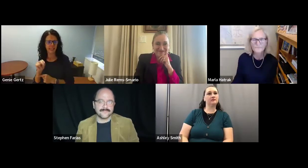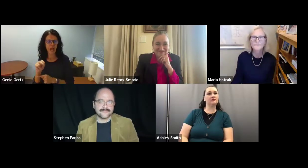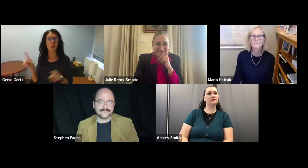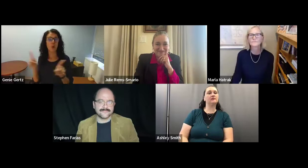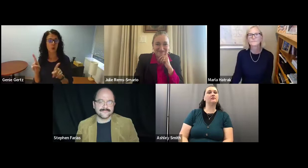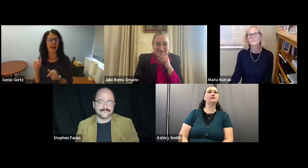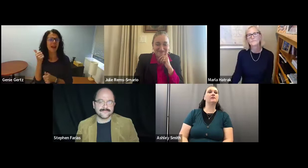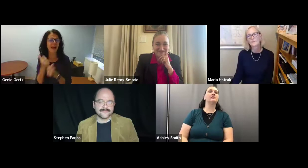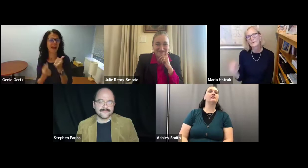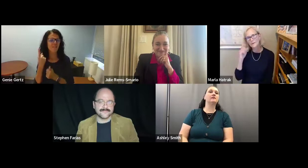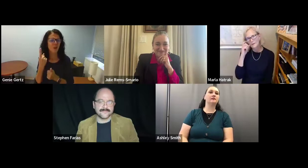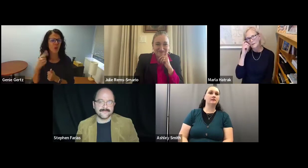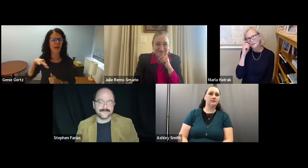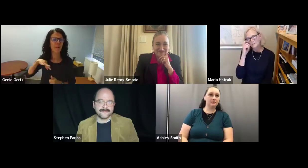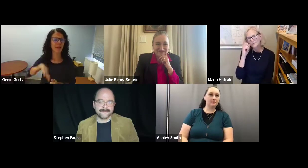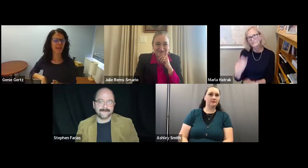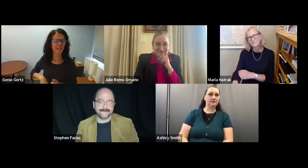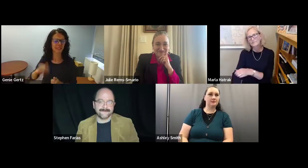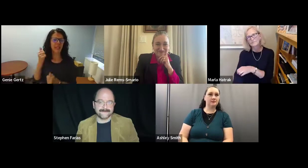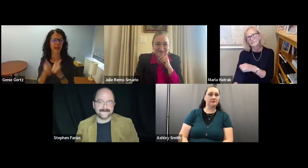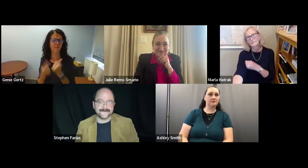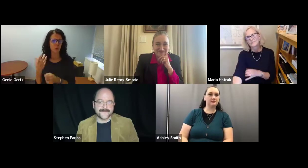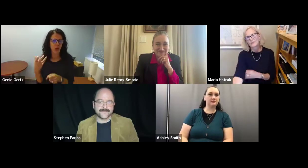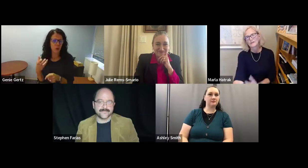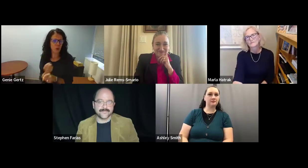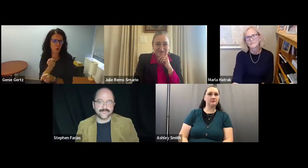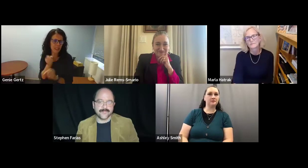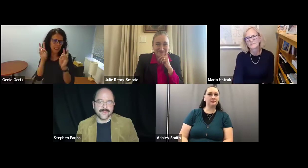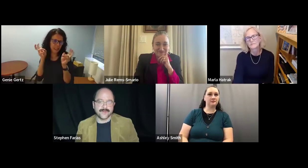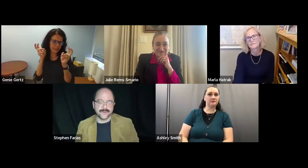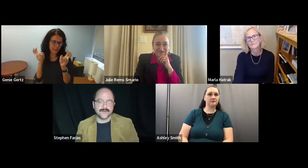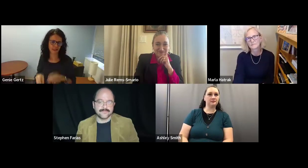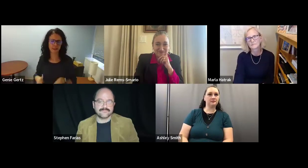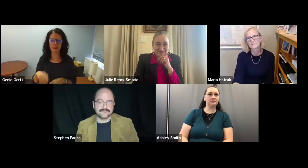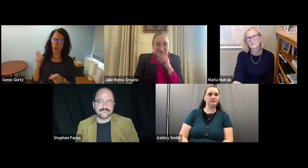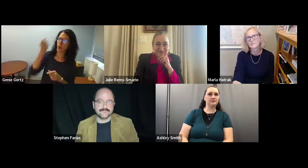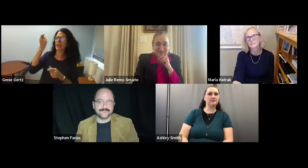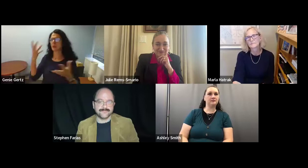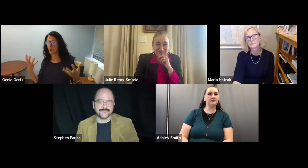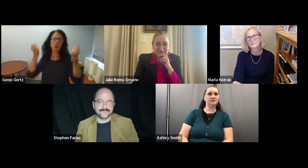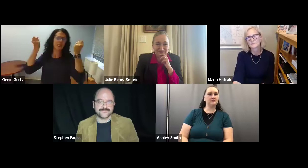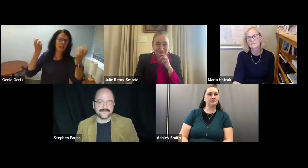So deafness is not a loss. It's a gain. Everybody benefits. Everybody